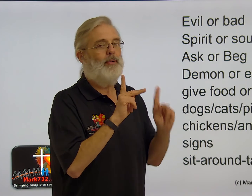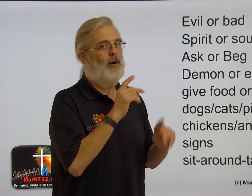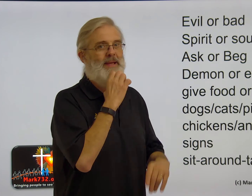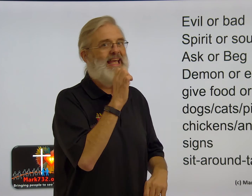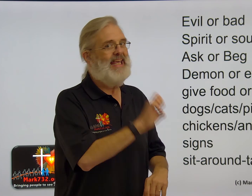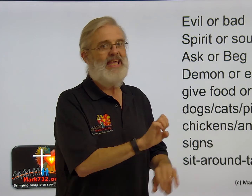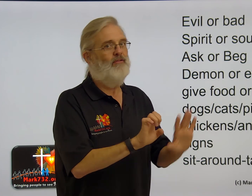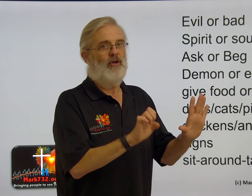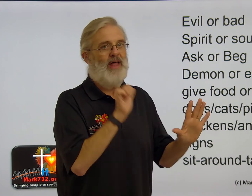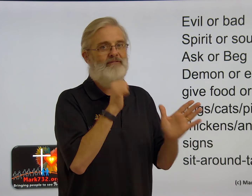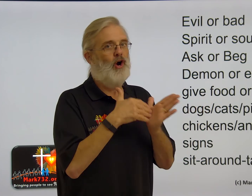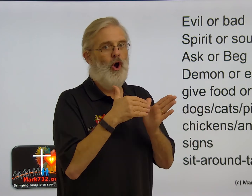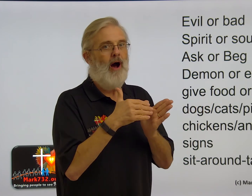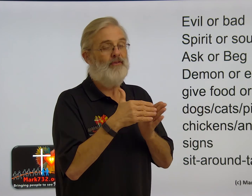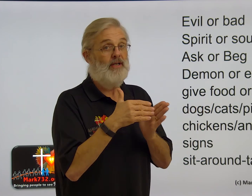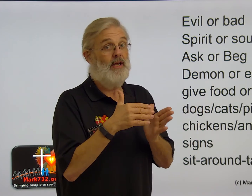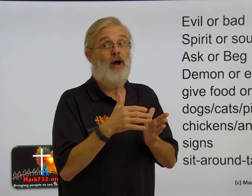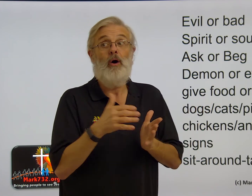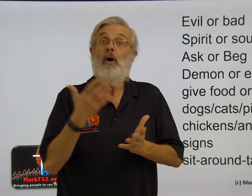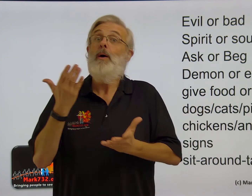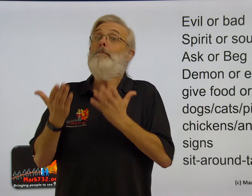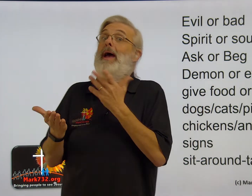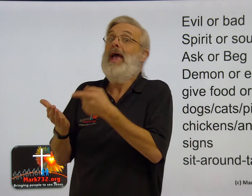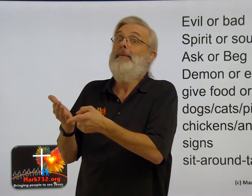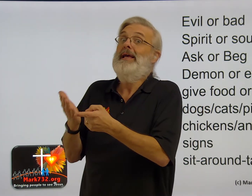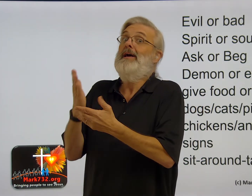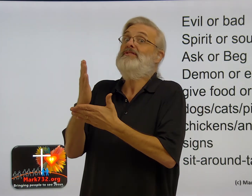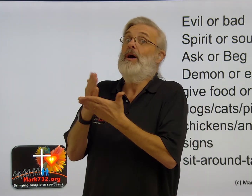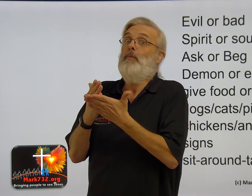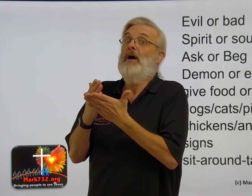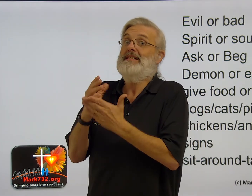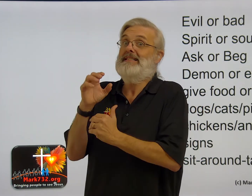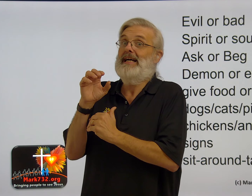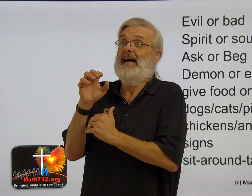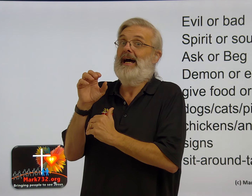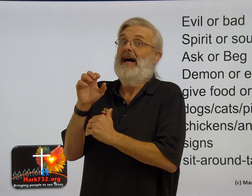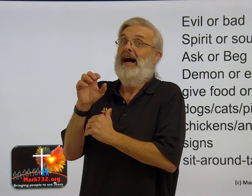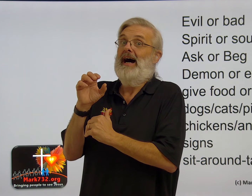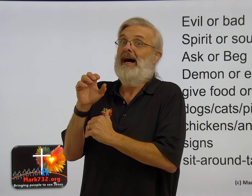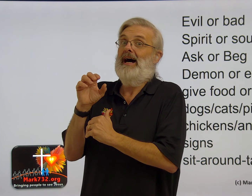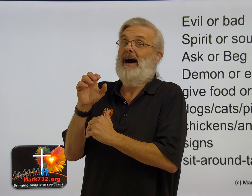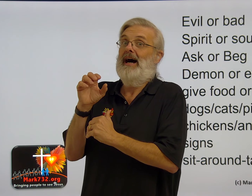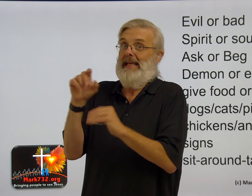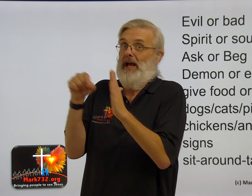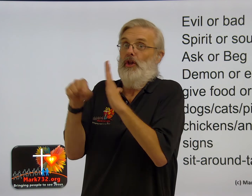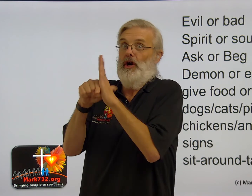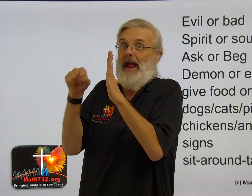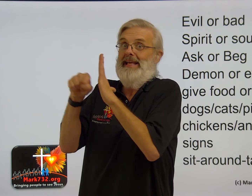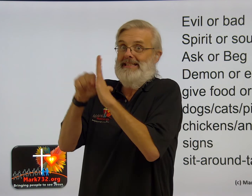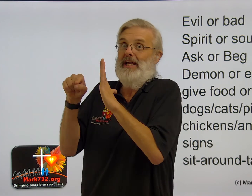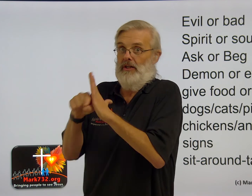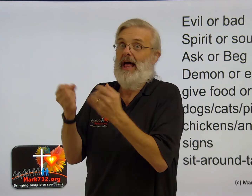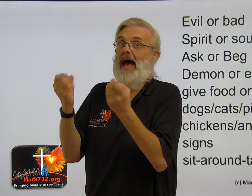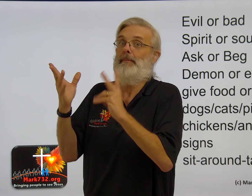being evil not very often you know maybe if someone's a killer and he's killed a lot of people